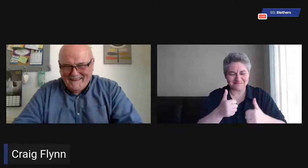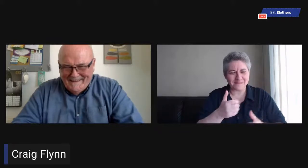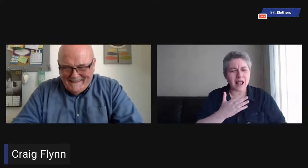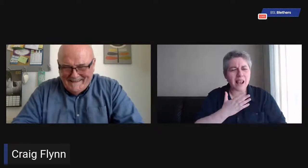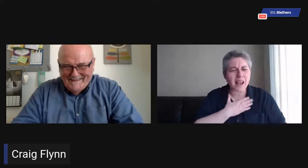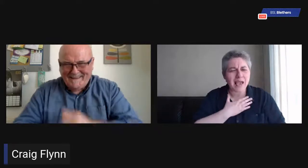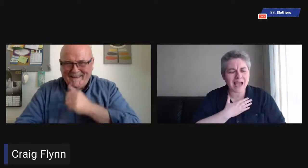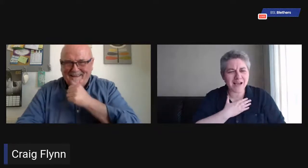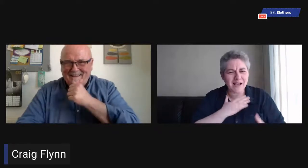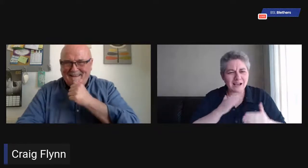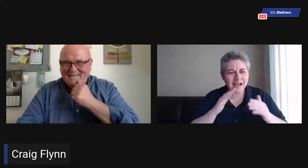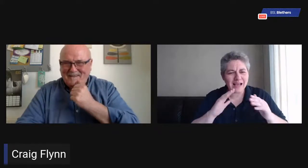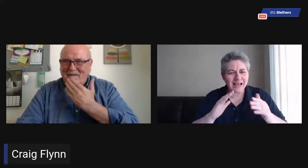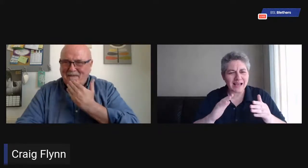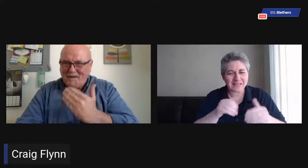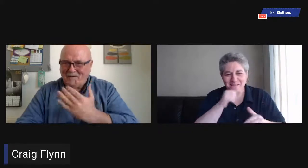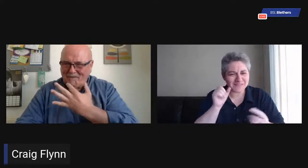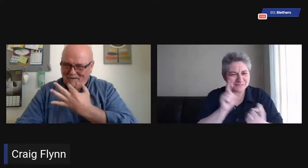Hi, Avro.